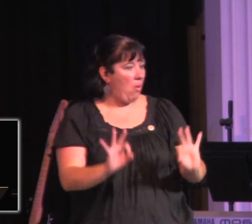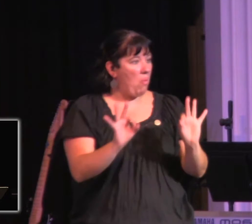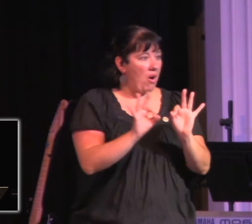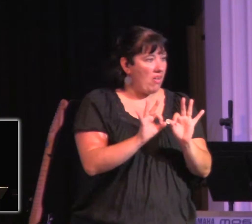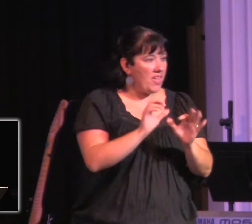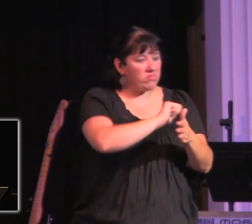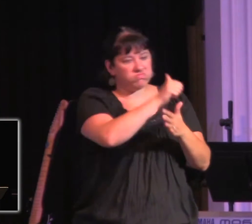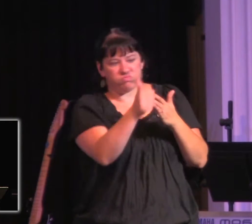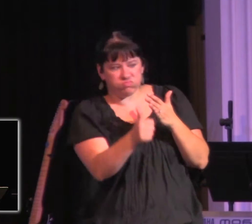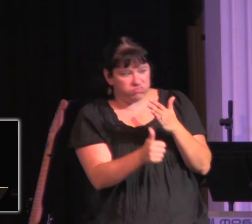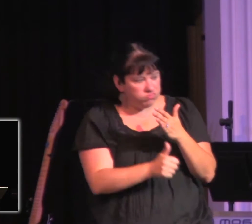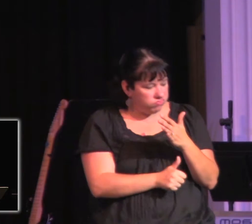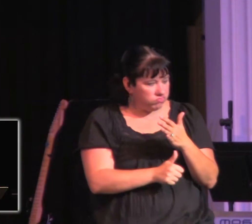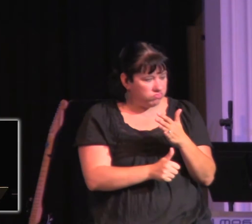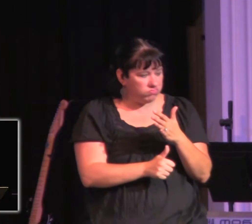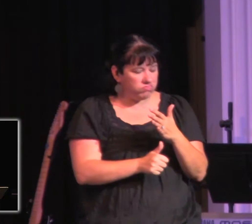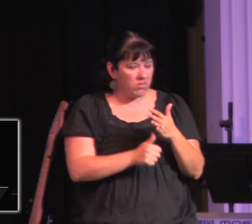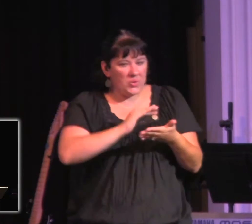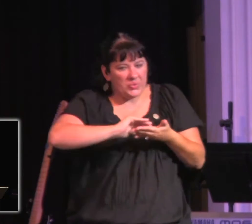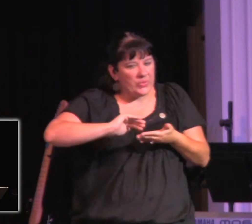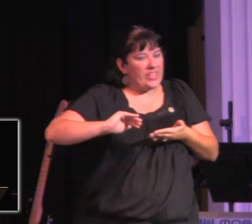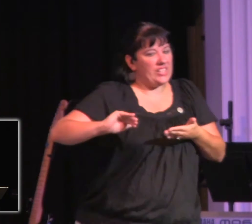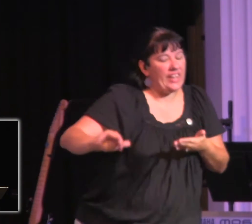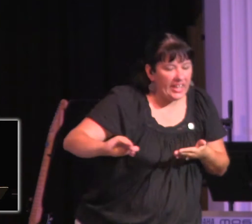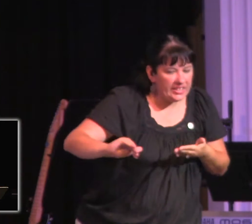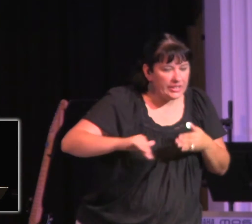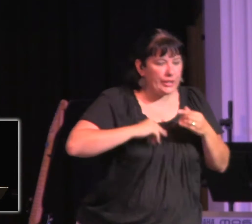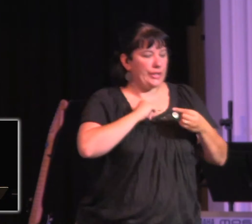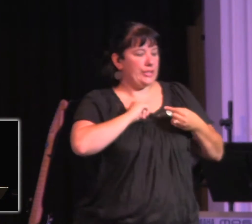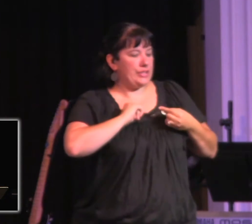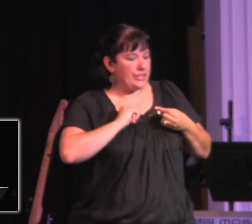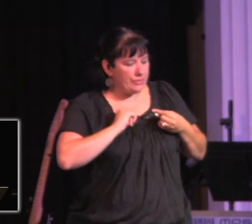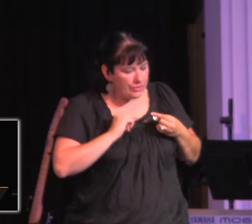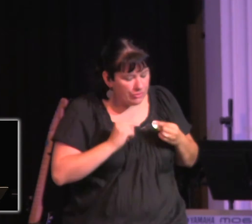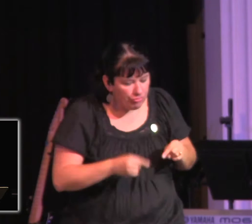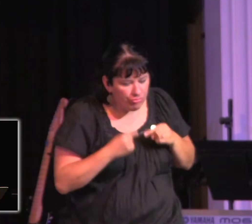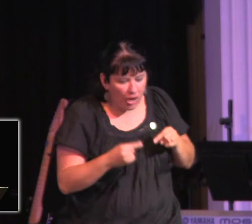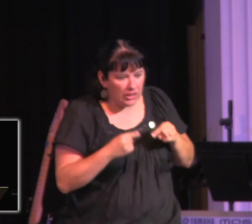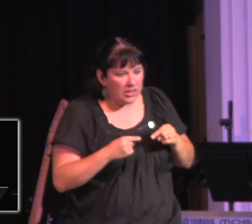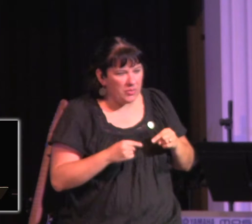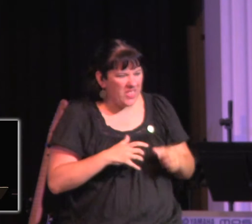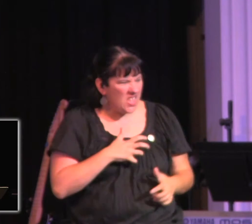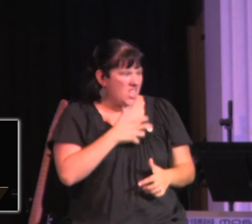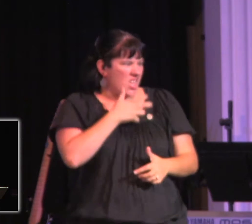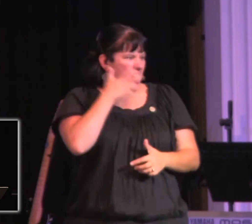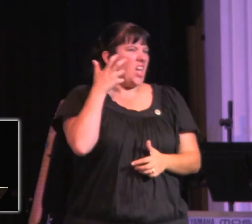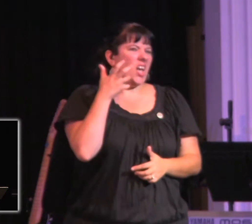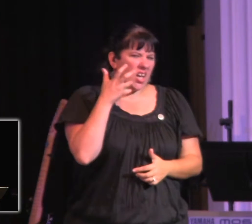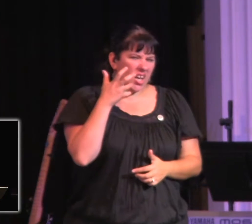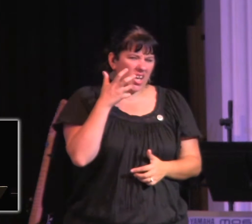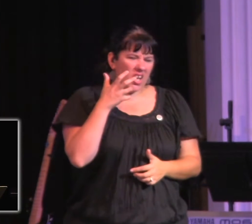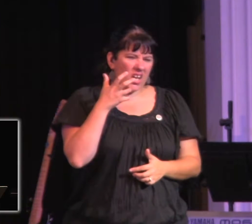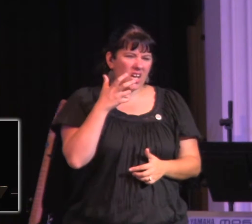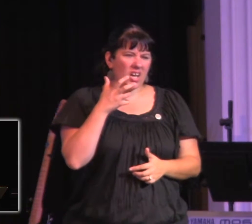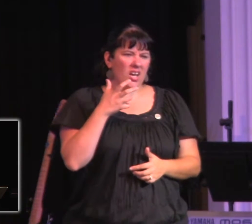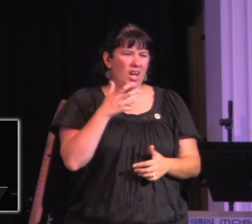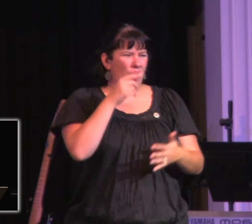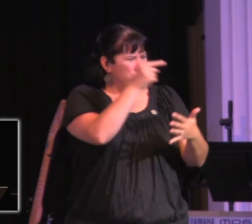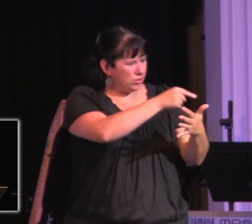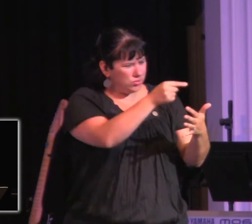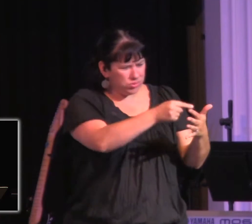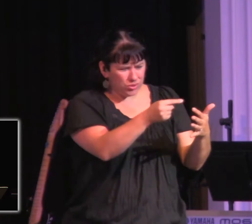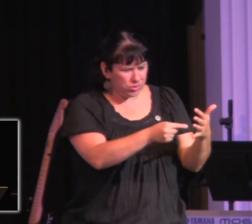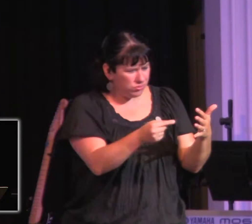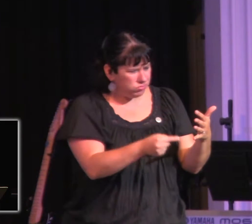of unworthiness. She was struggling with anger. She had an anger problem. And all